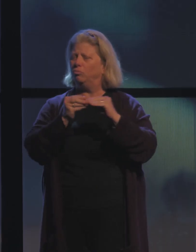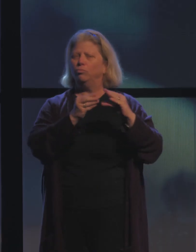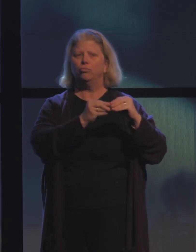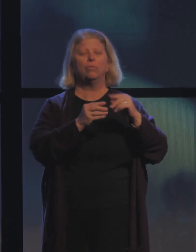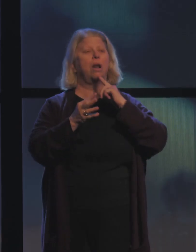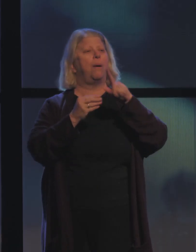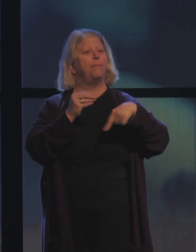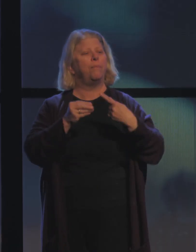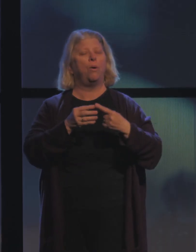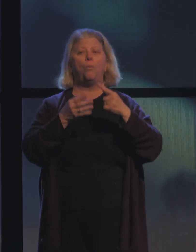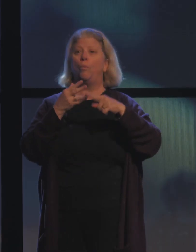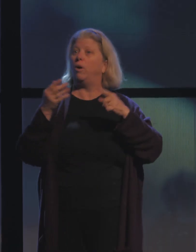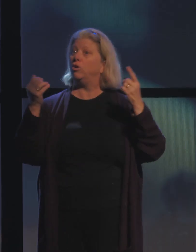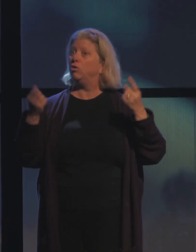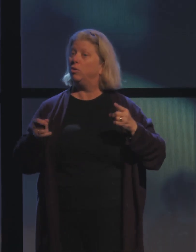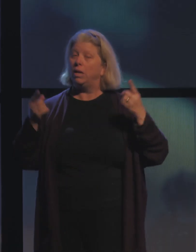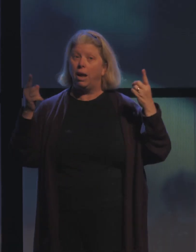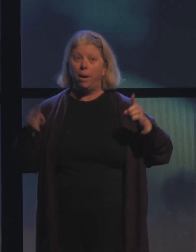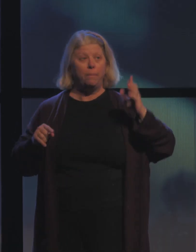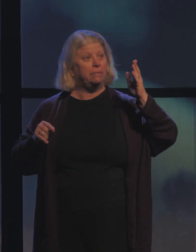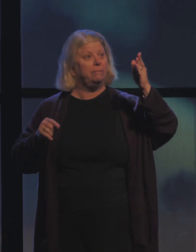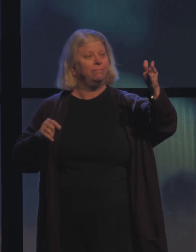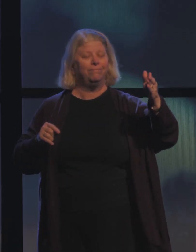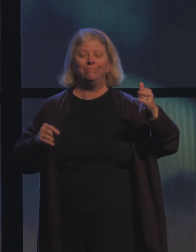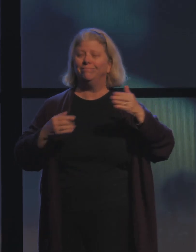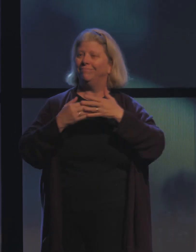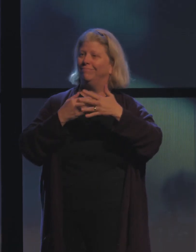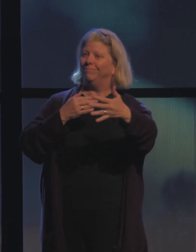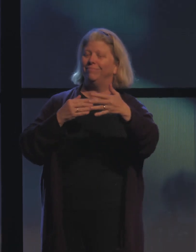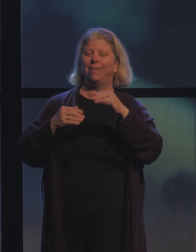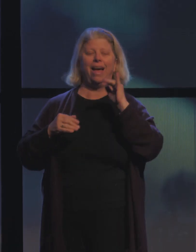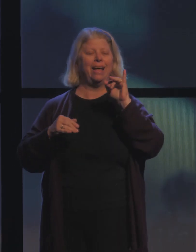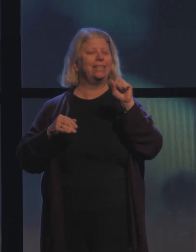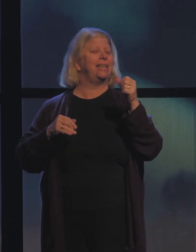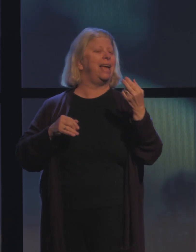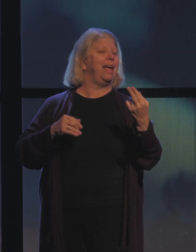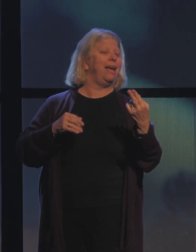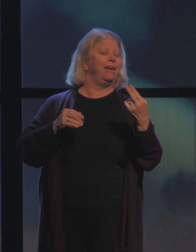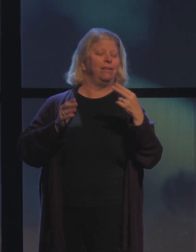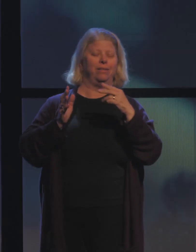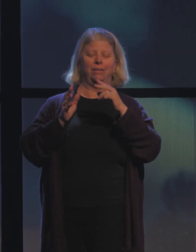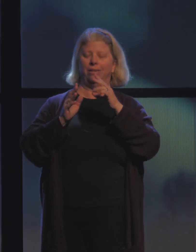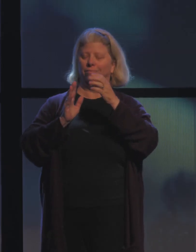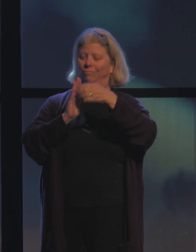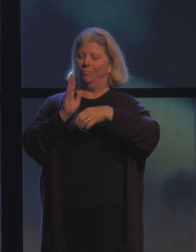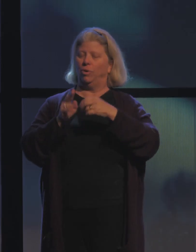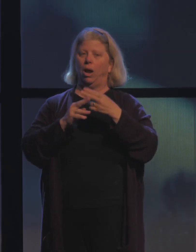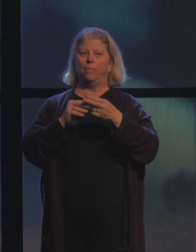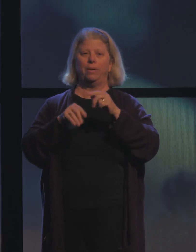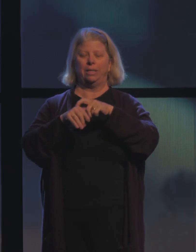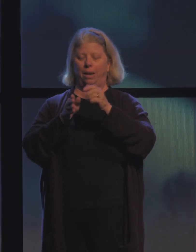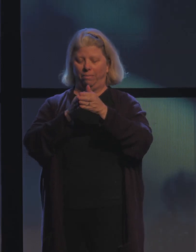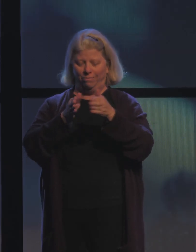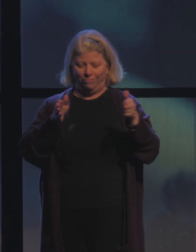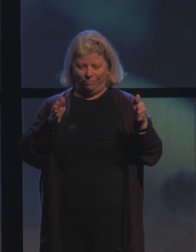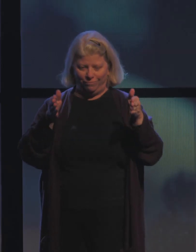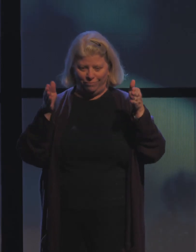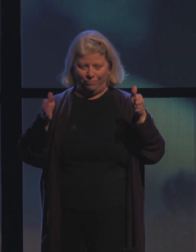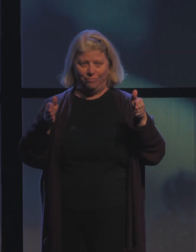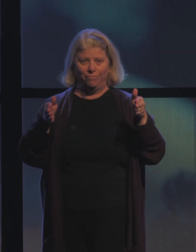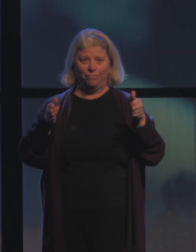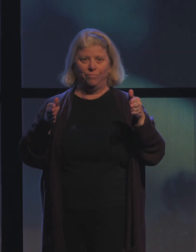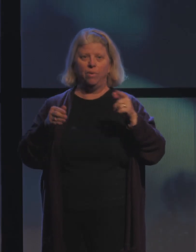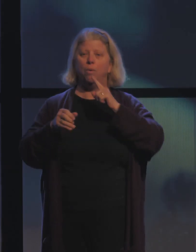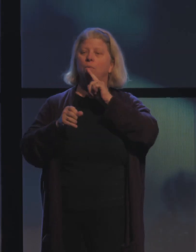speaking about what could come or what might be. And in Isaiah, it's talking about kind of this period of